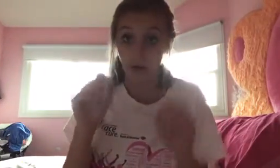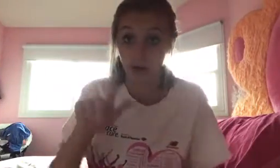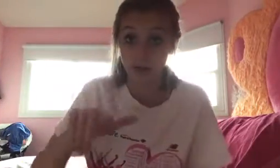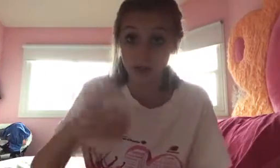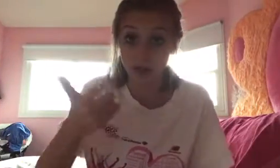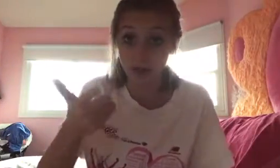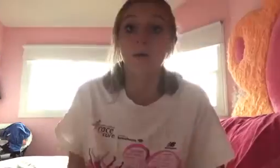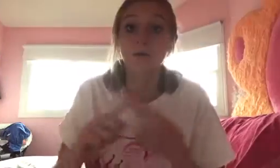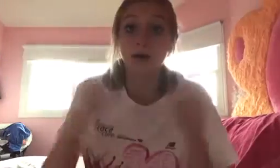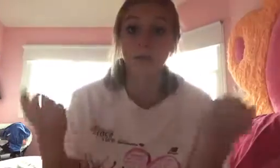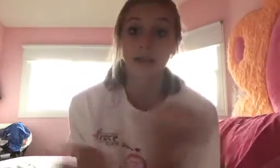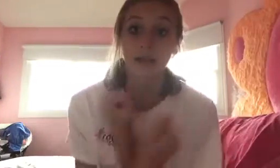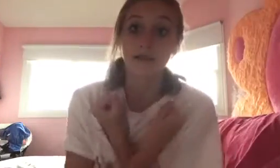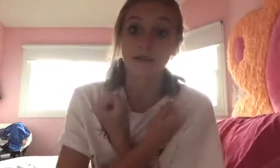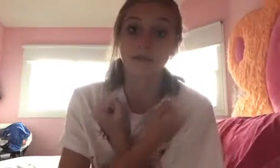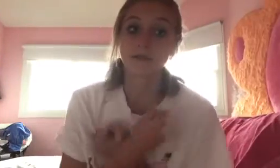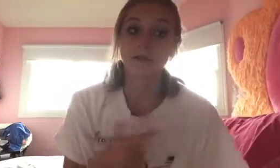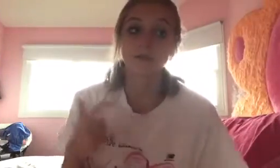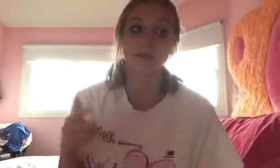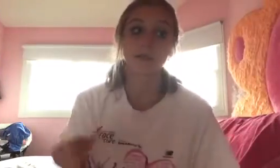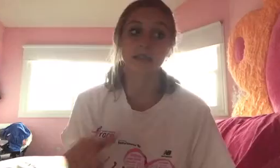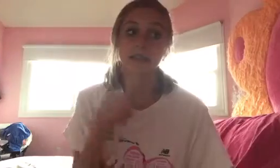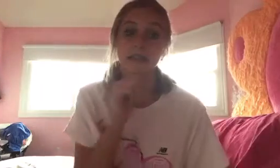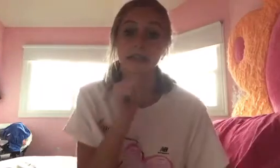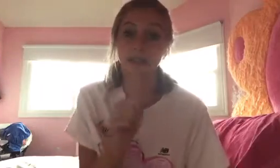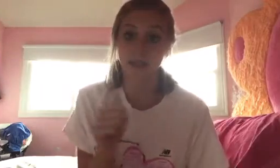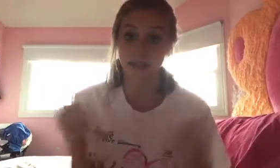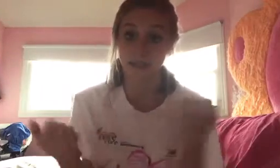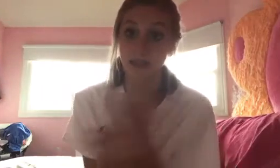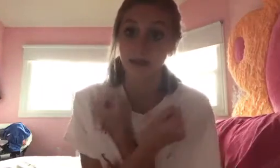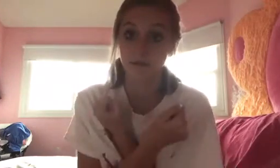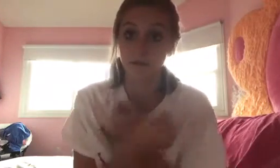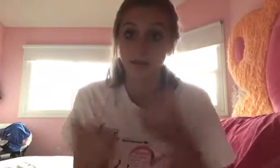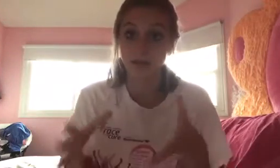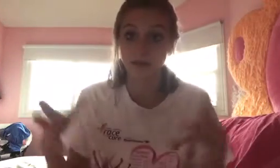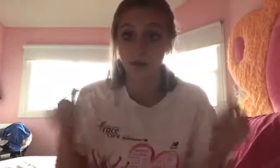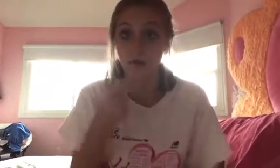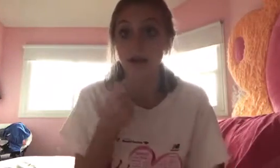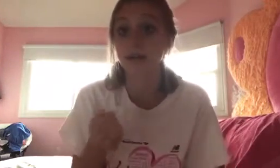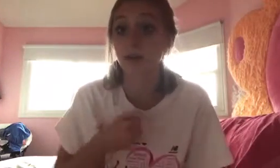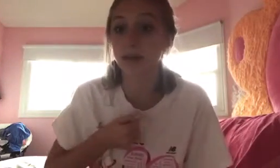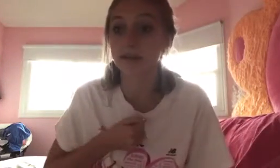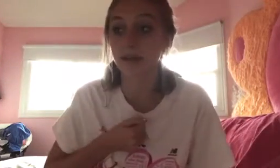Nowhere to turn. But my love, he doesn't love me, so